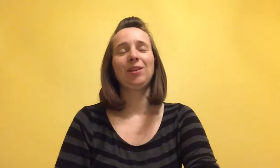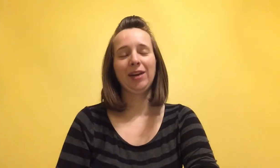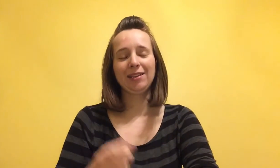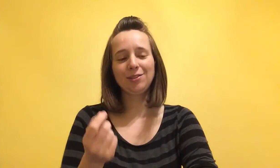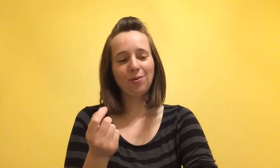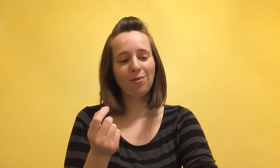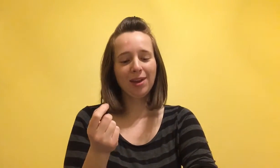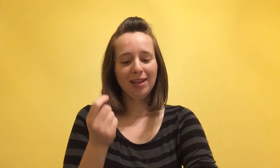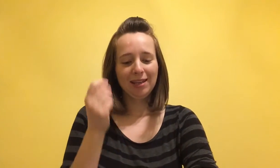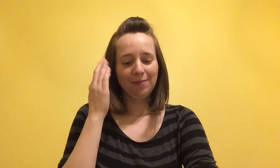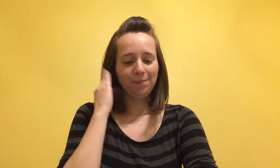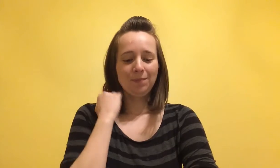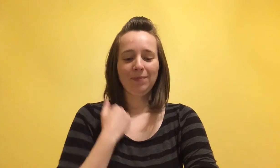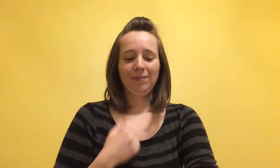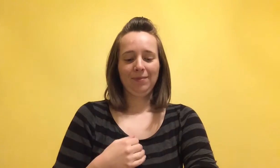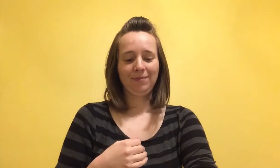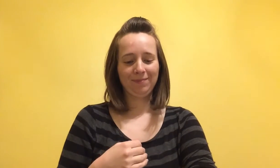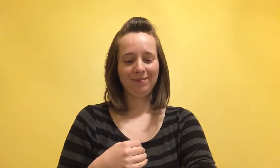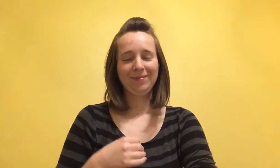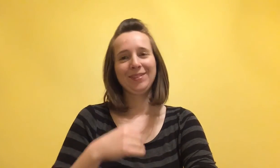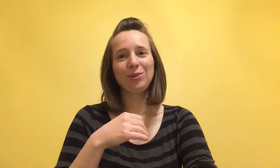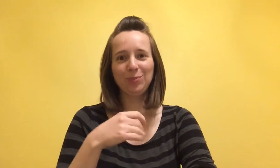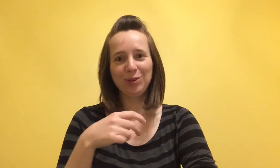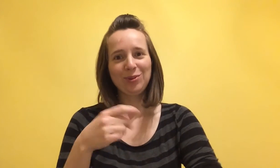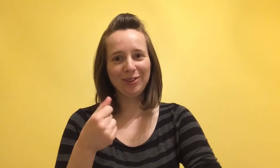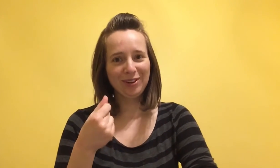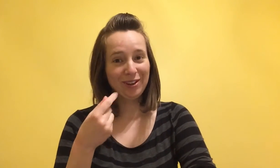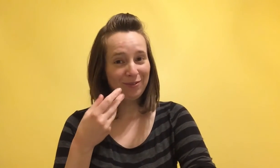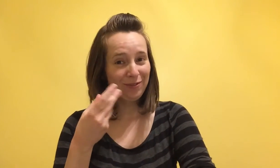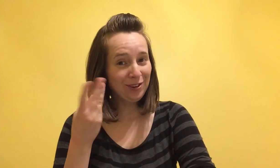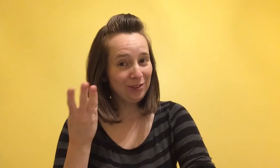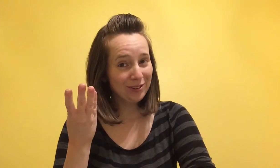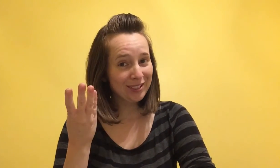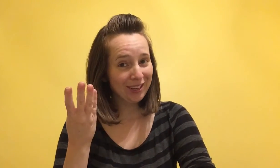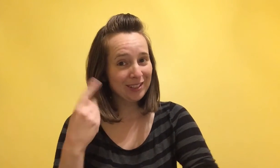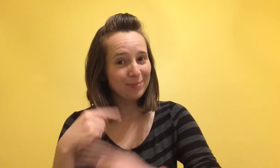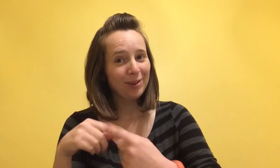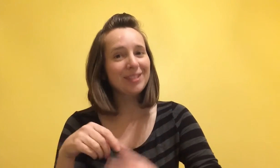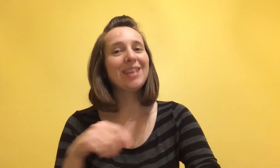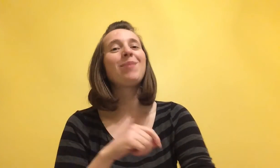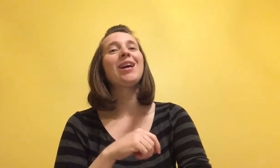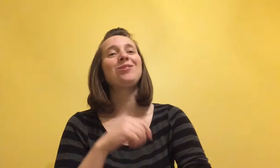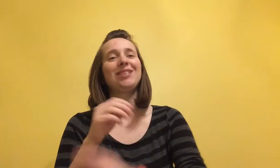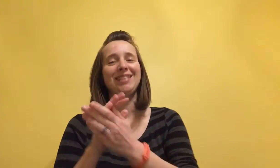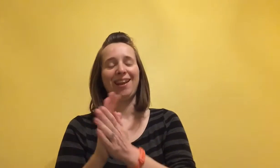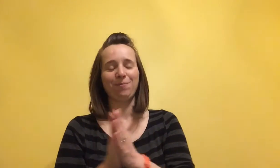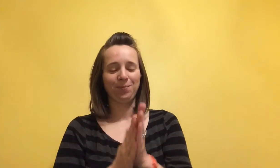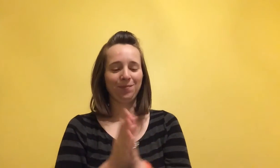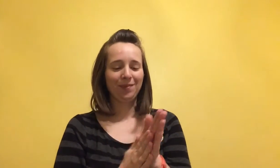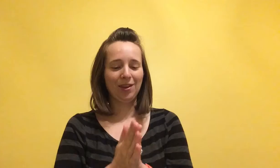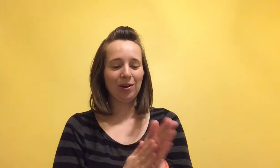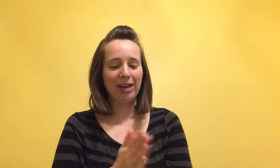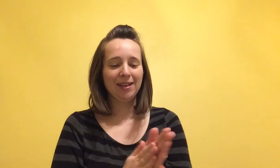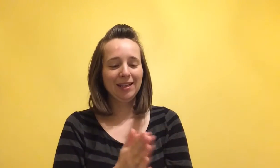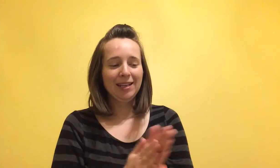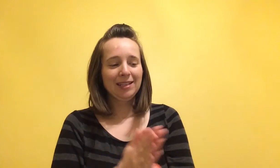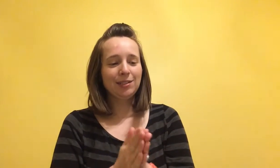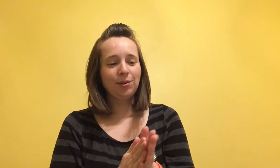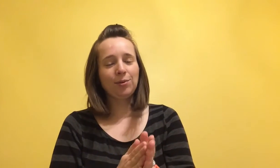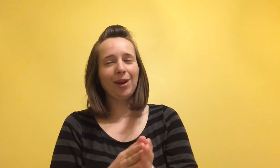right, so we're going to be learning a few signs about St. Patrick's Day. All right, so I